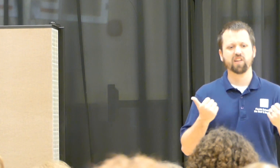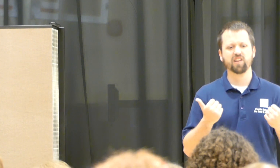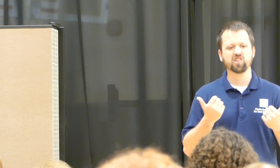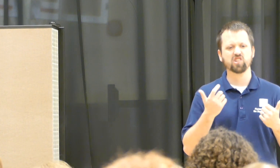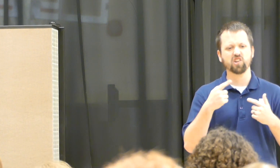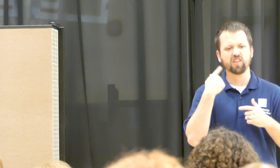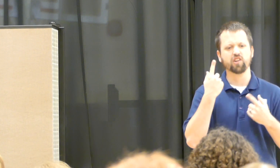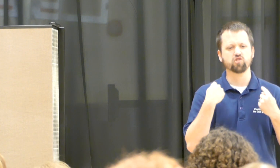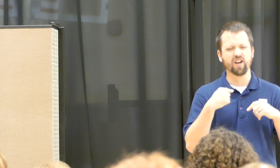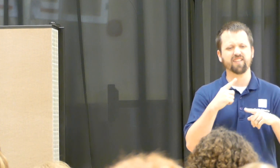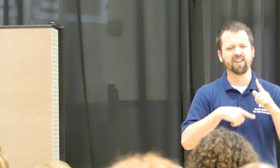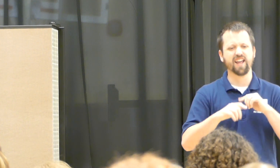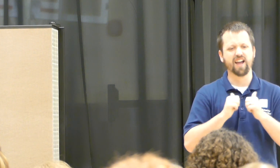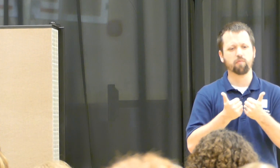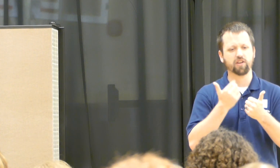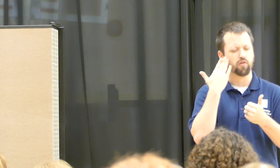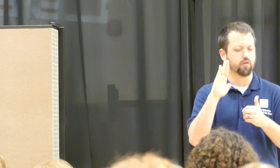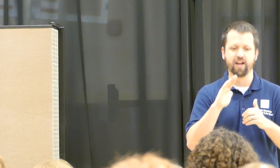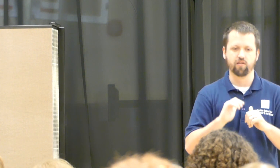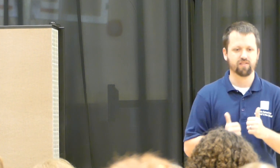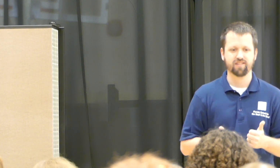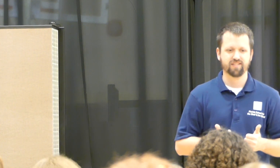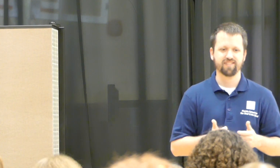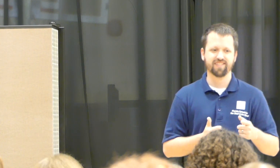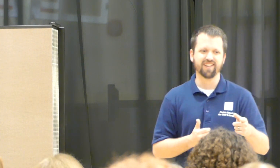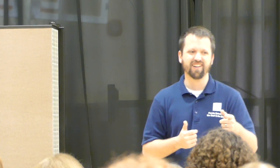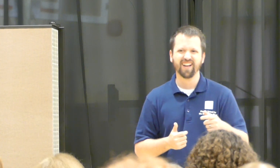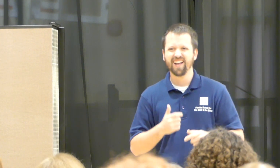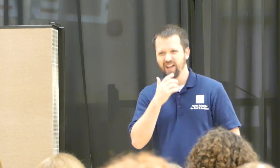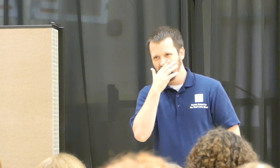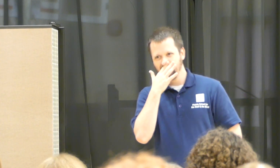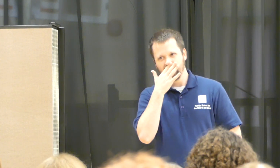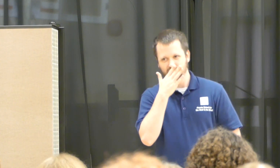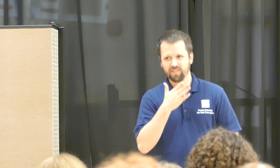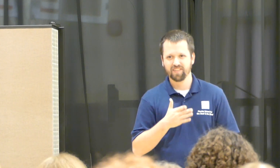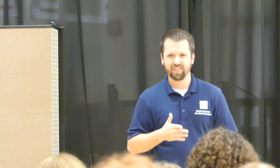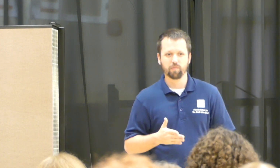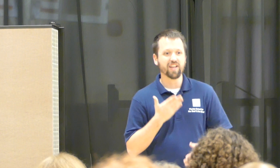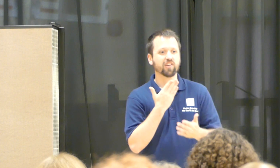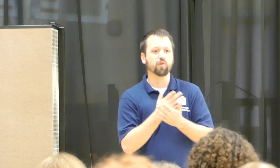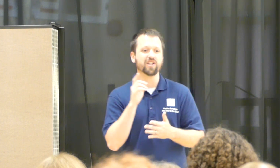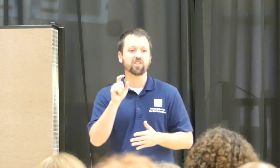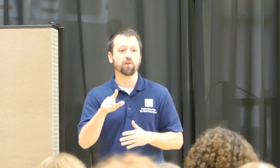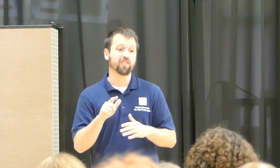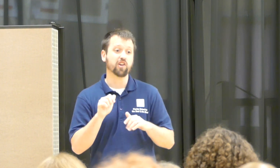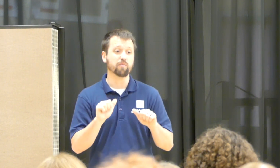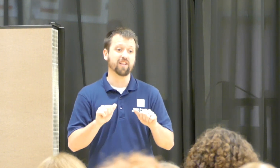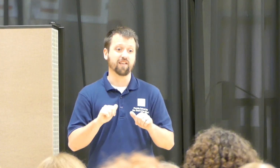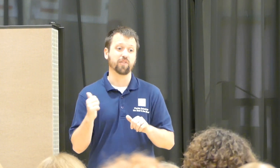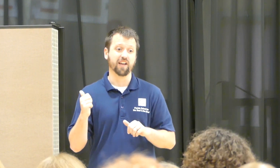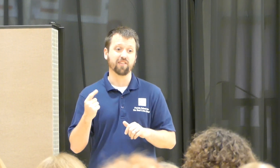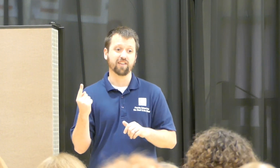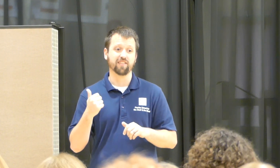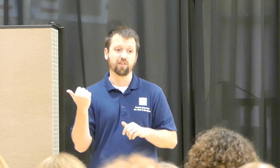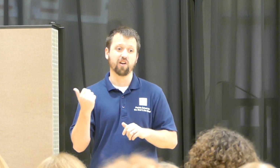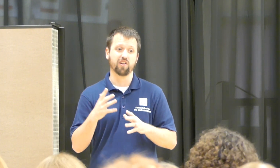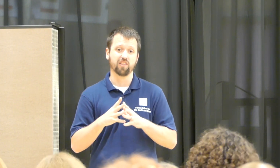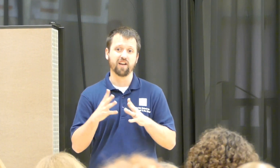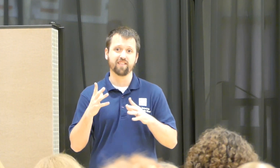It just looks like you're trying to sign how, but don't know how. But that's a good question though, because it could mean something else. Because there are a lot of signs